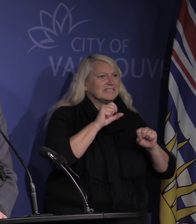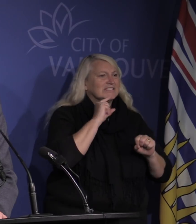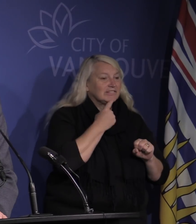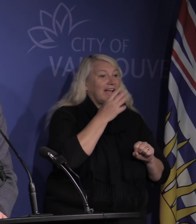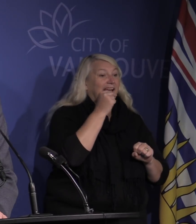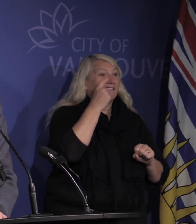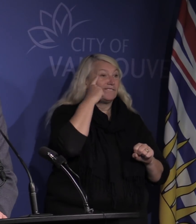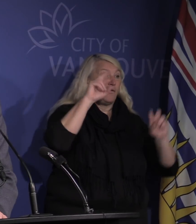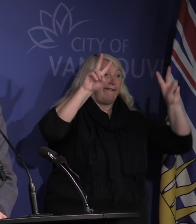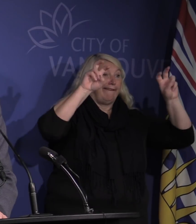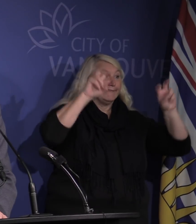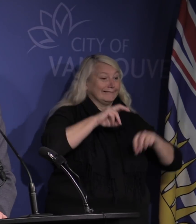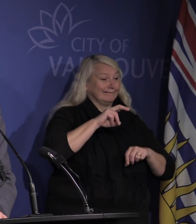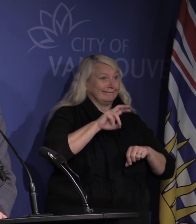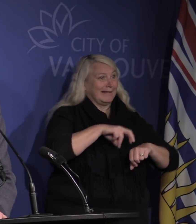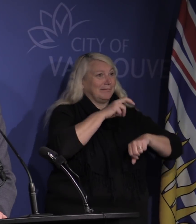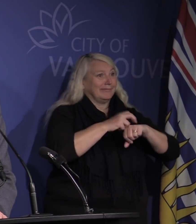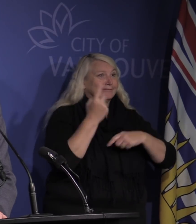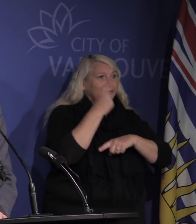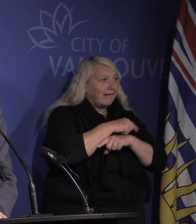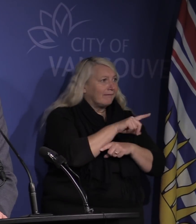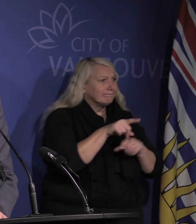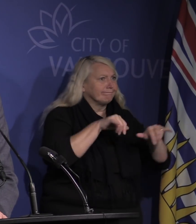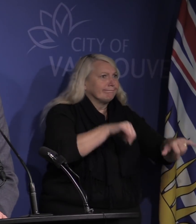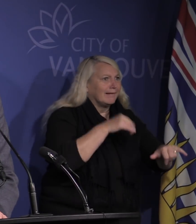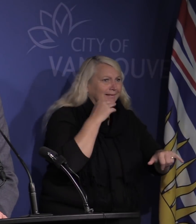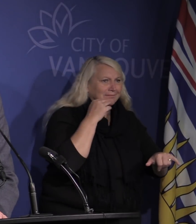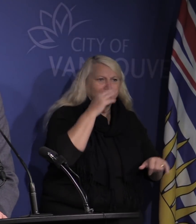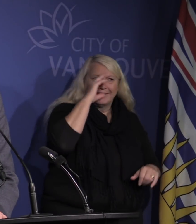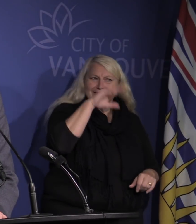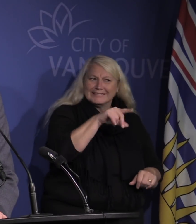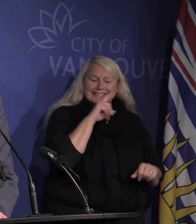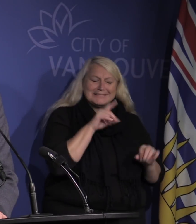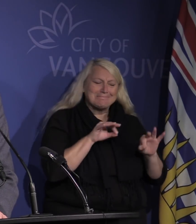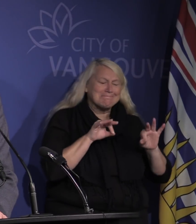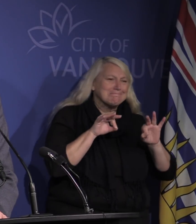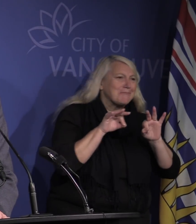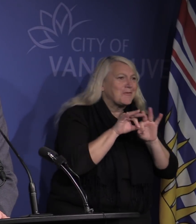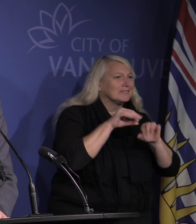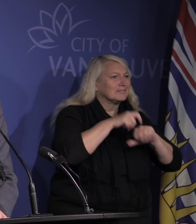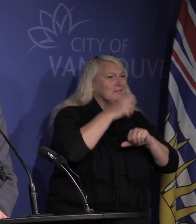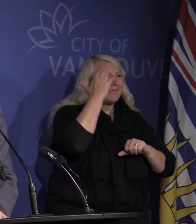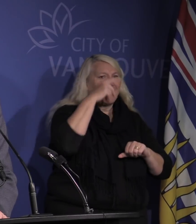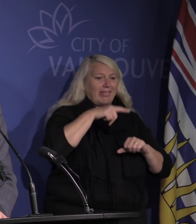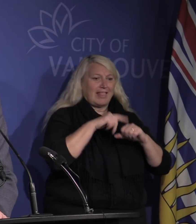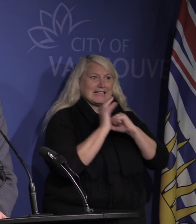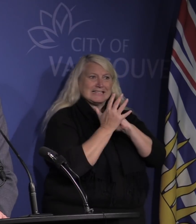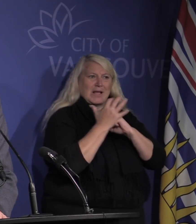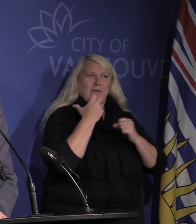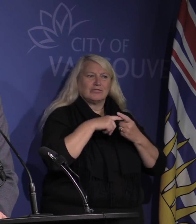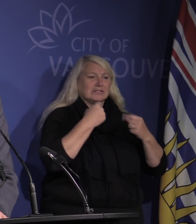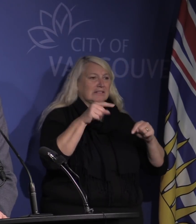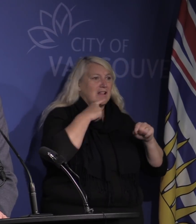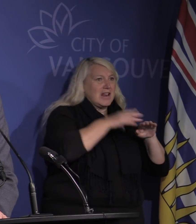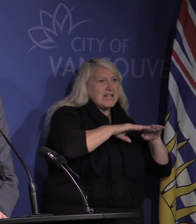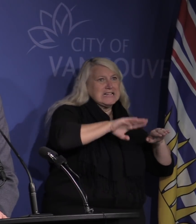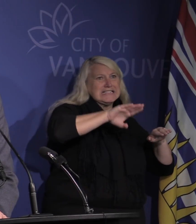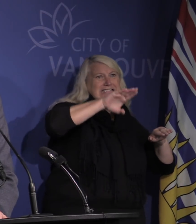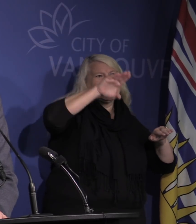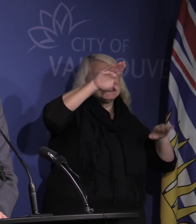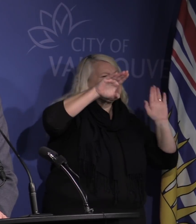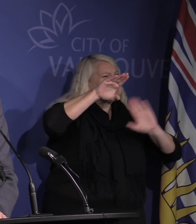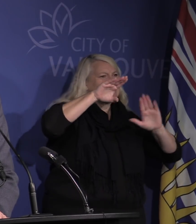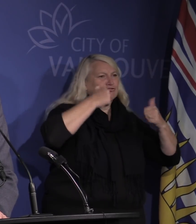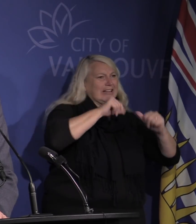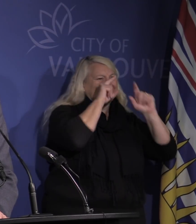St. Patrick's Day. This is a critical time in the fight to slow the spread of COVID-19 and flatten the curve, and each of us